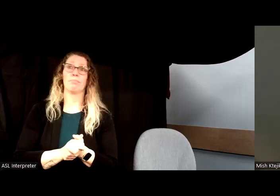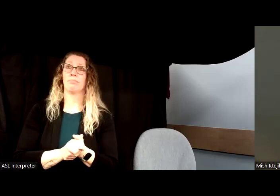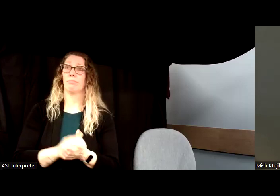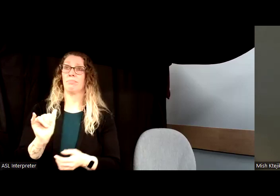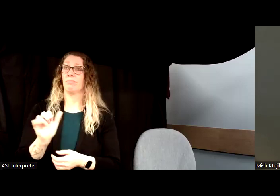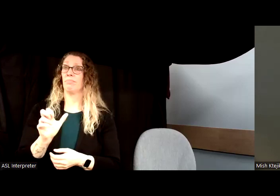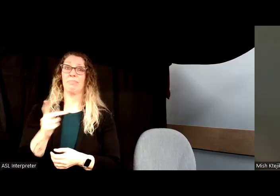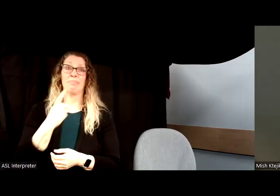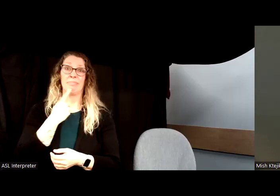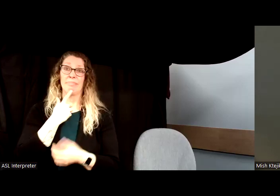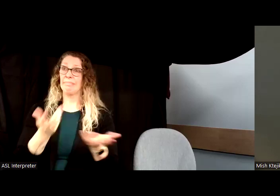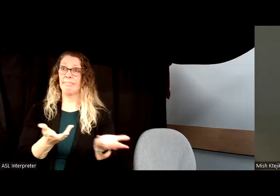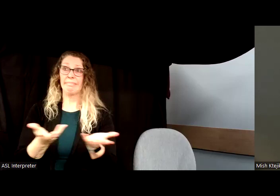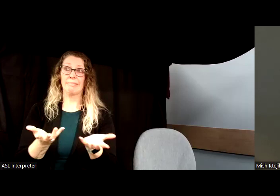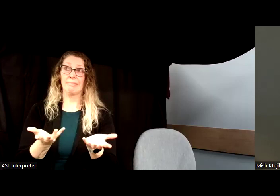Thoughts?